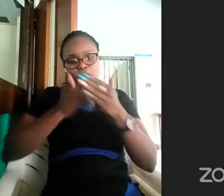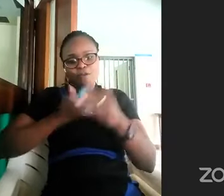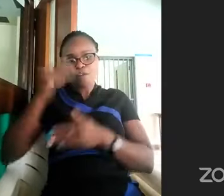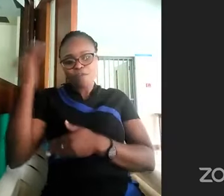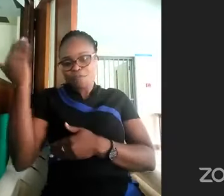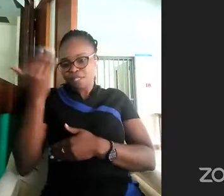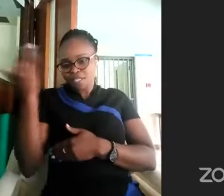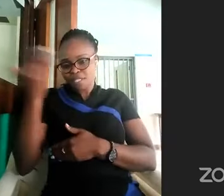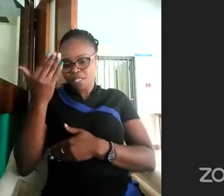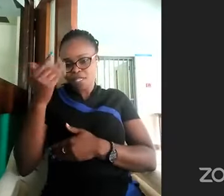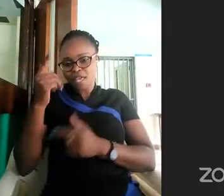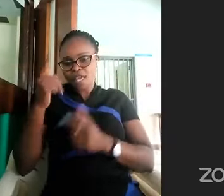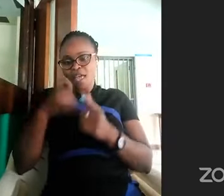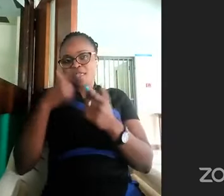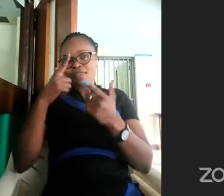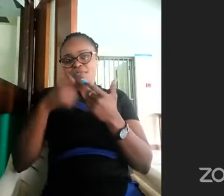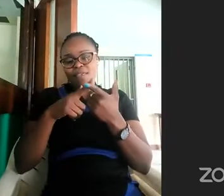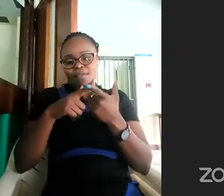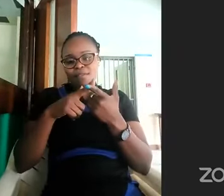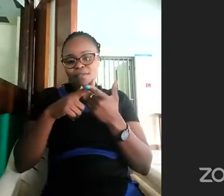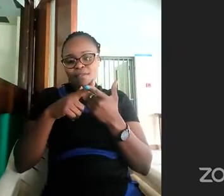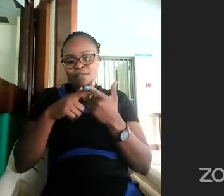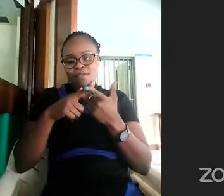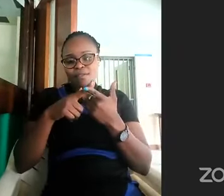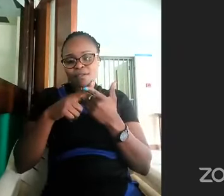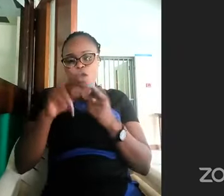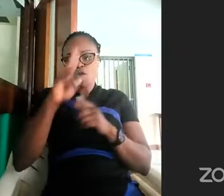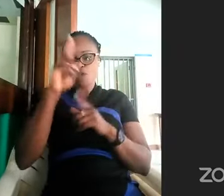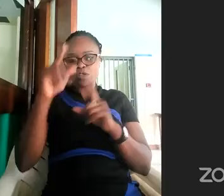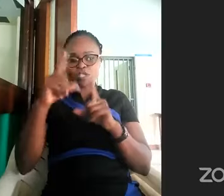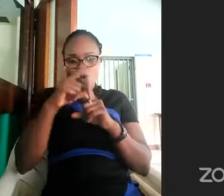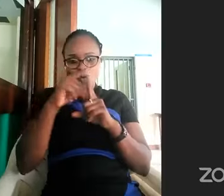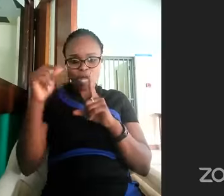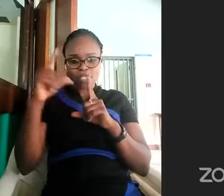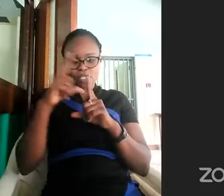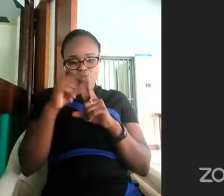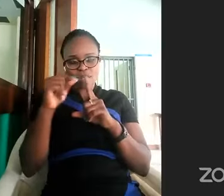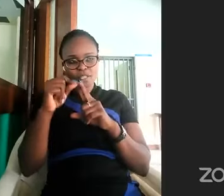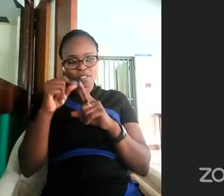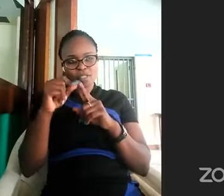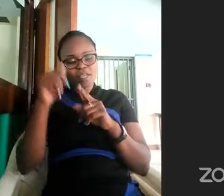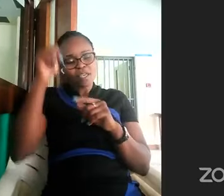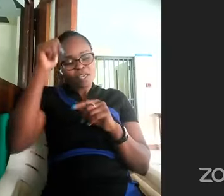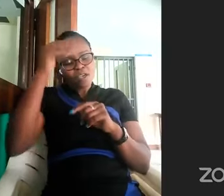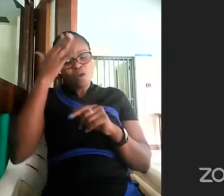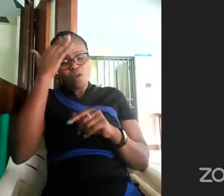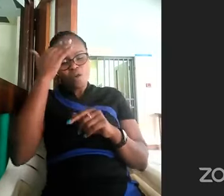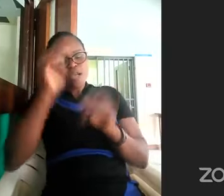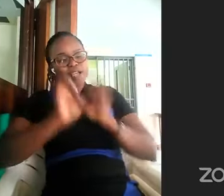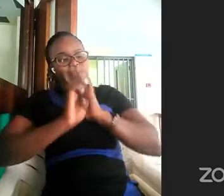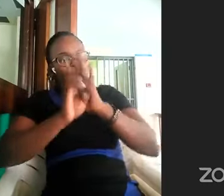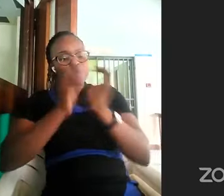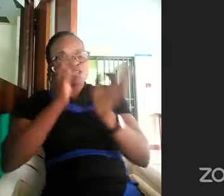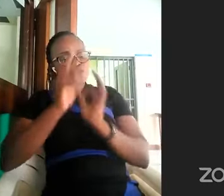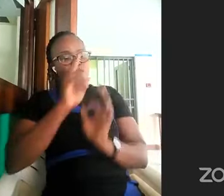when somebody says that those who are normal, because we as PWDs, we are not abnormal. We are not lesser